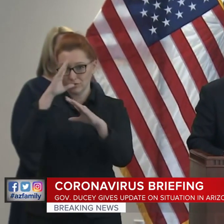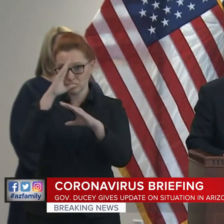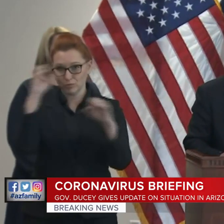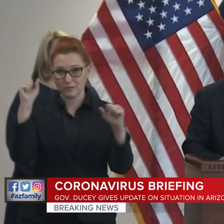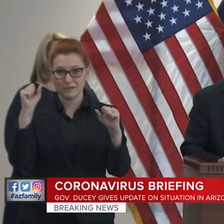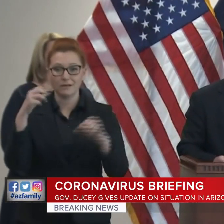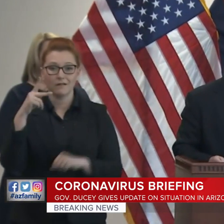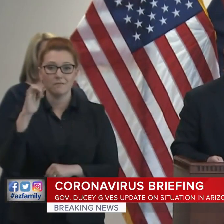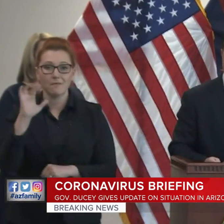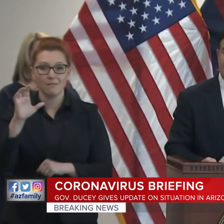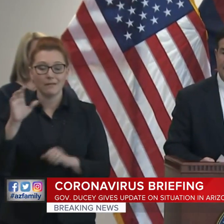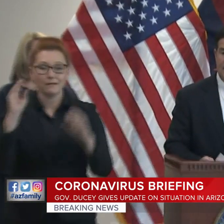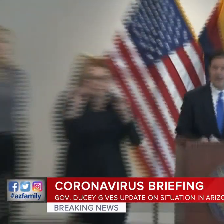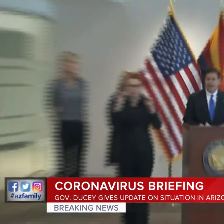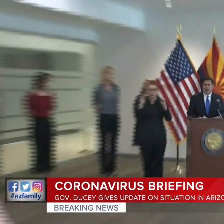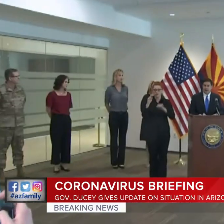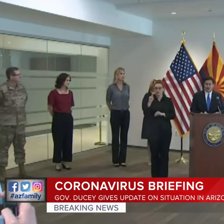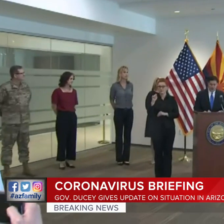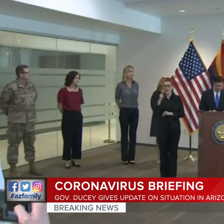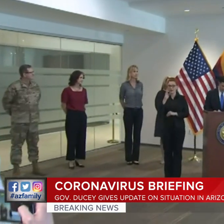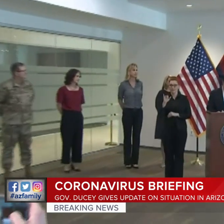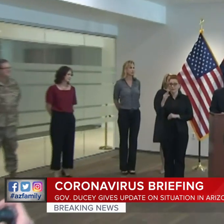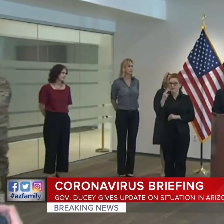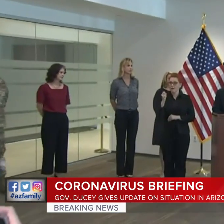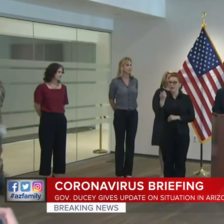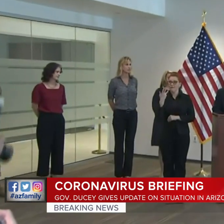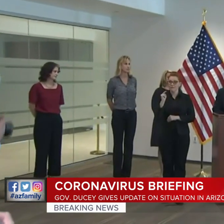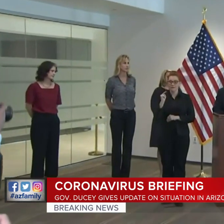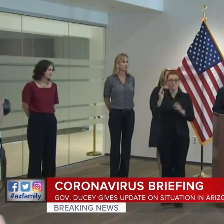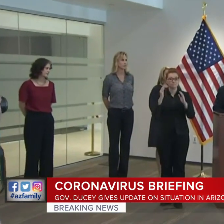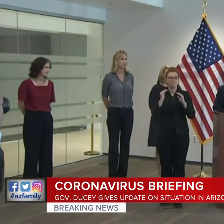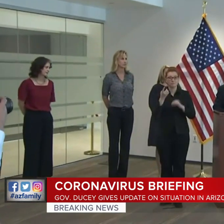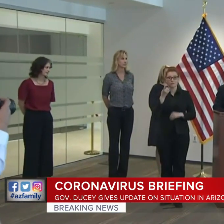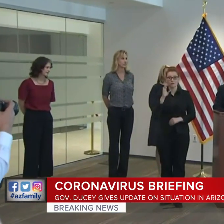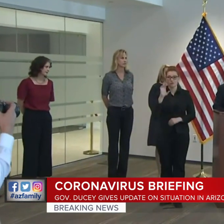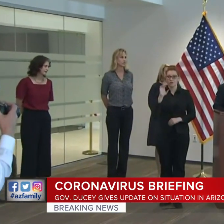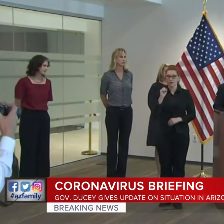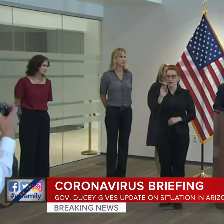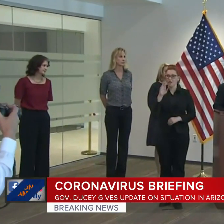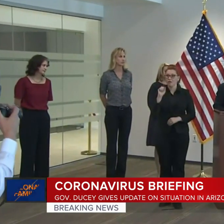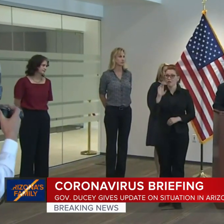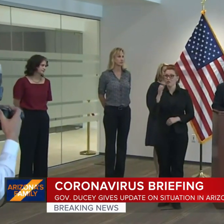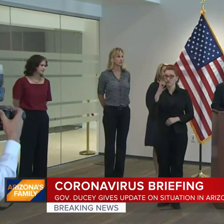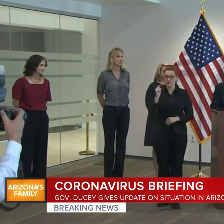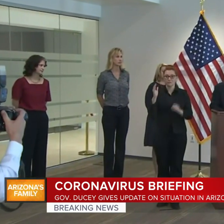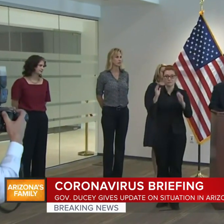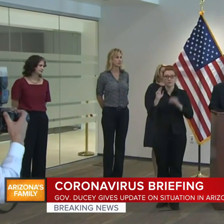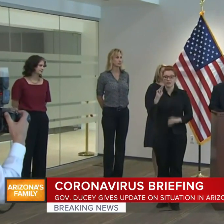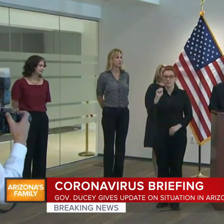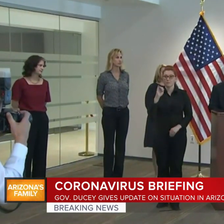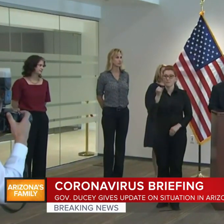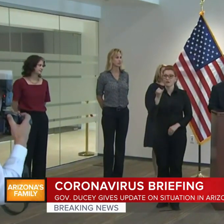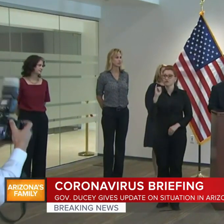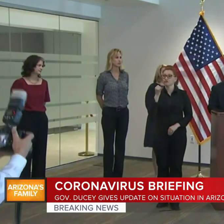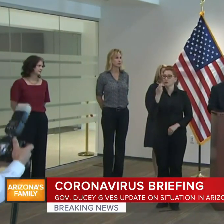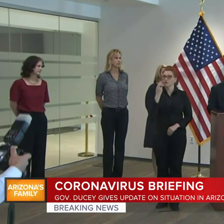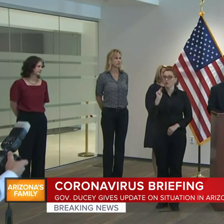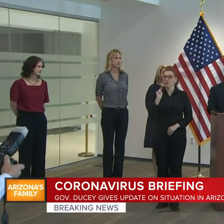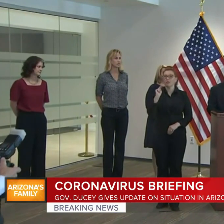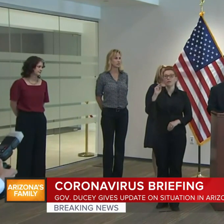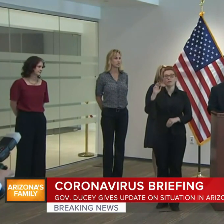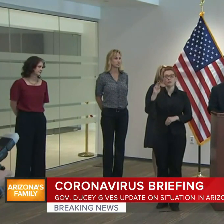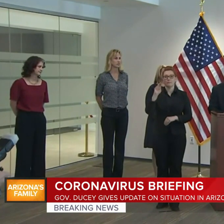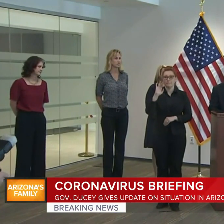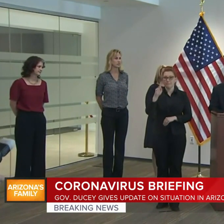Instruction, Kathy Hoffman, Dr. Kara Christ, Major General Mick McGuire, and Anne-Marie